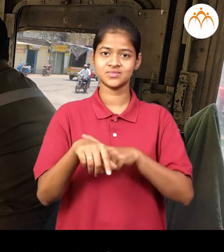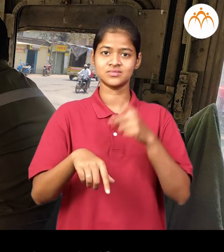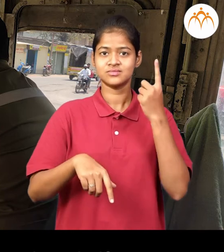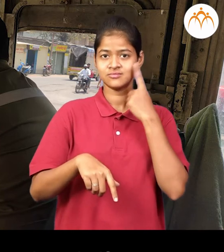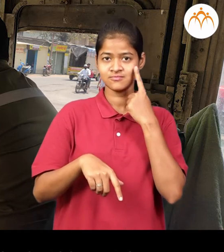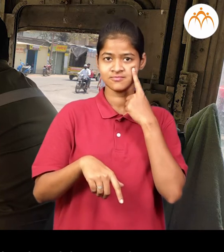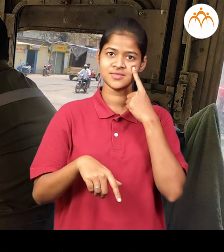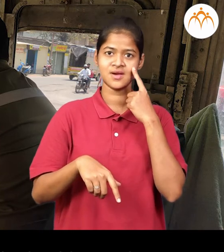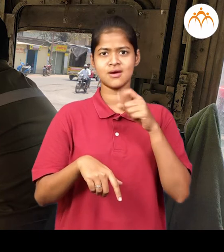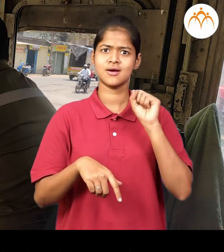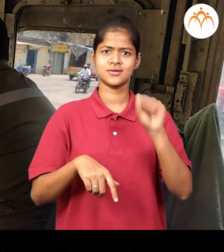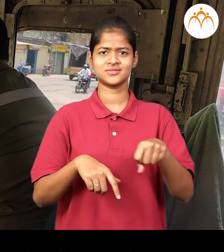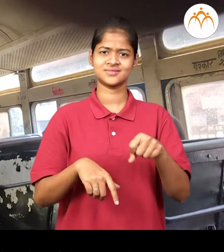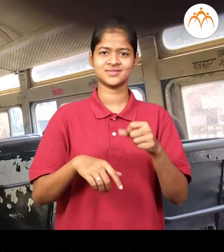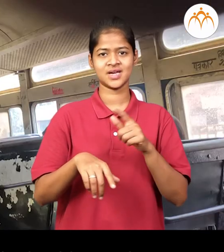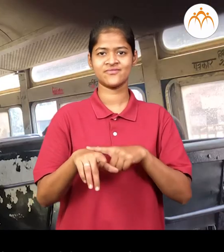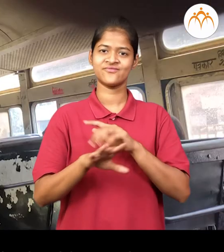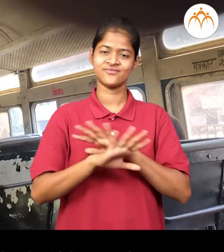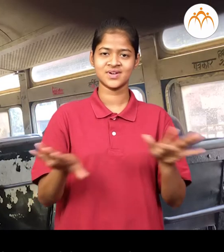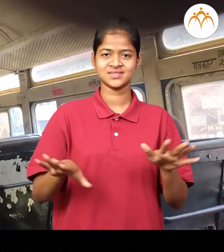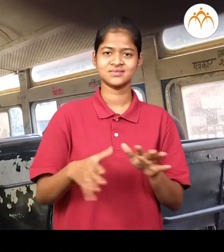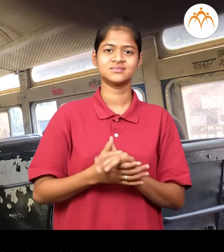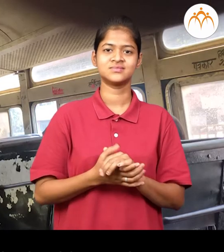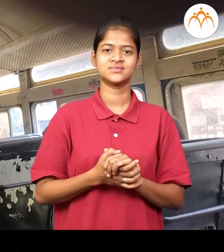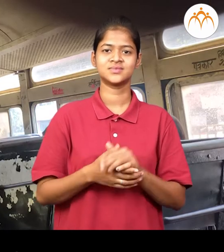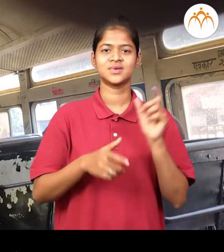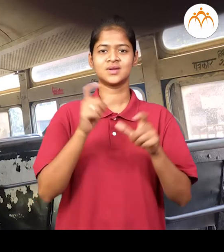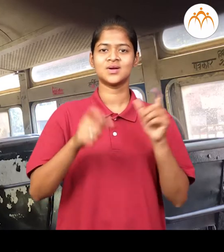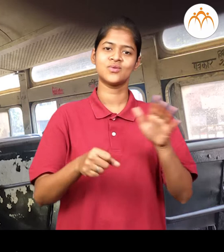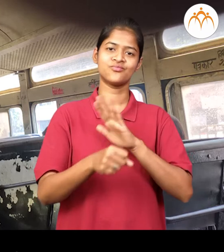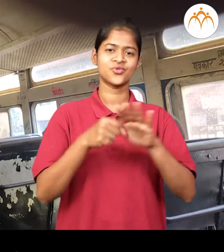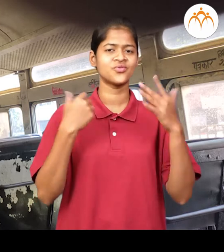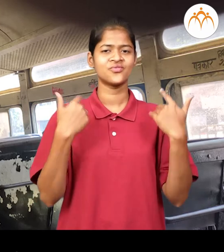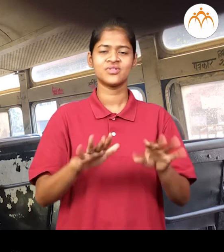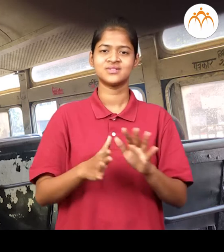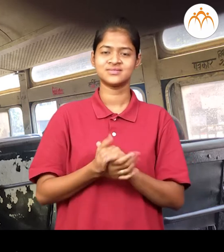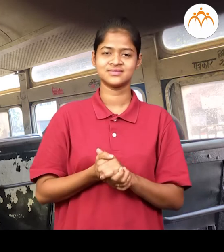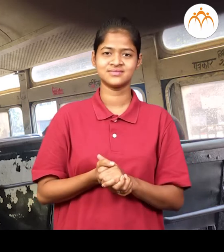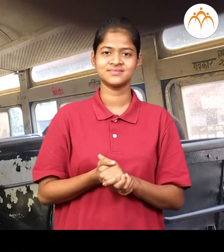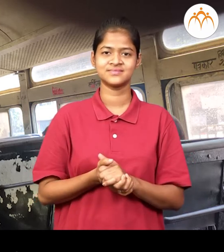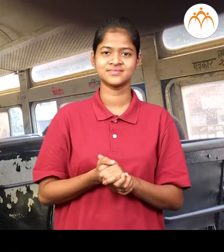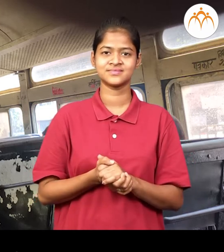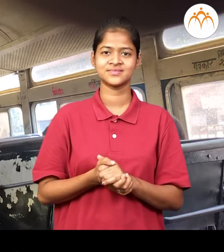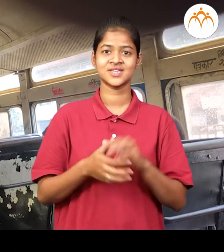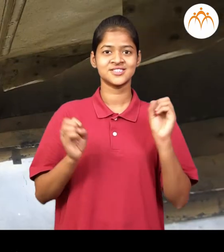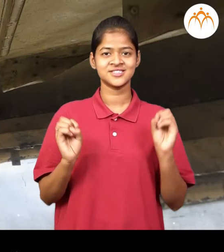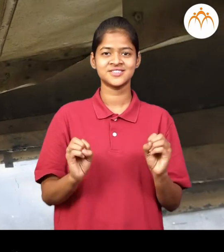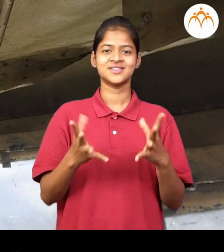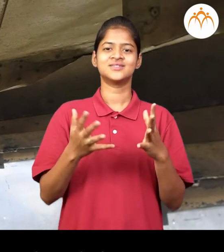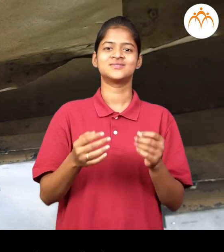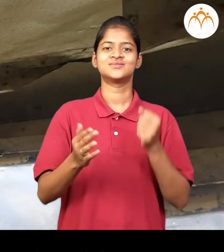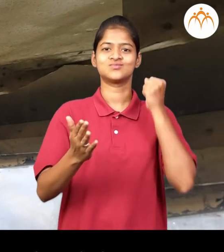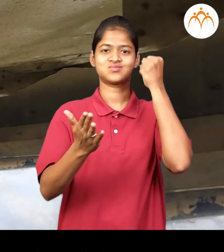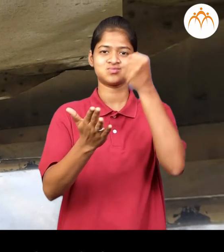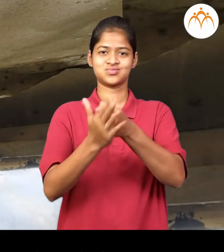boarded? The conductor uncle looked at his watch and said, yes, it is time now.